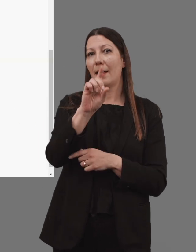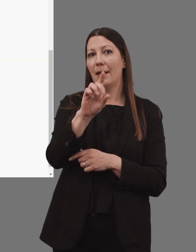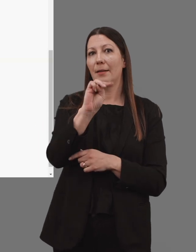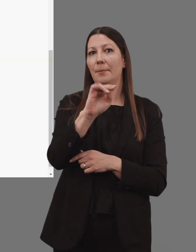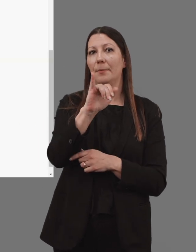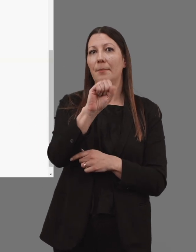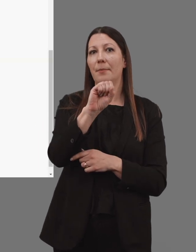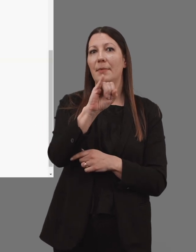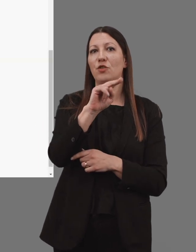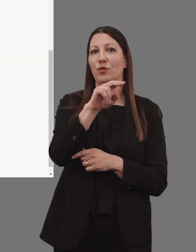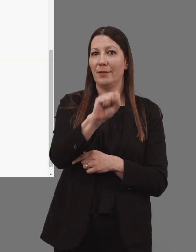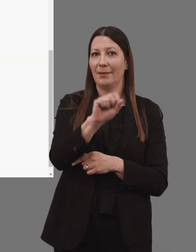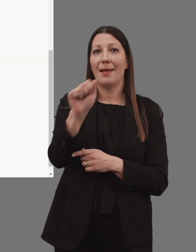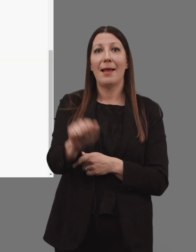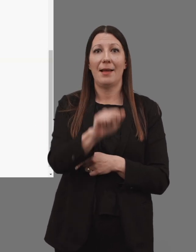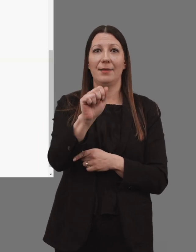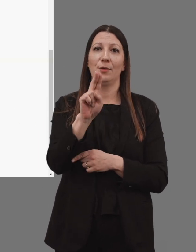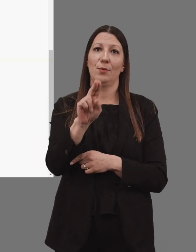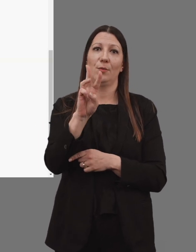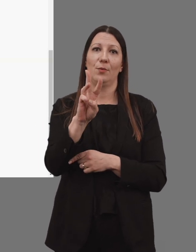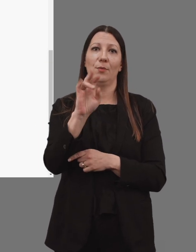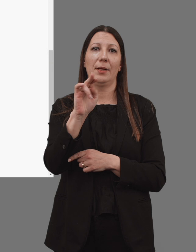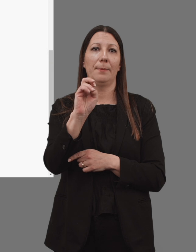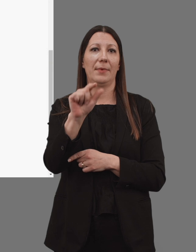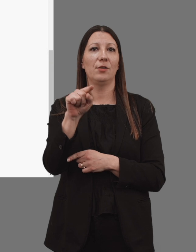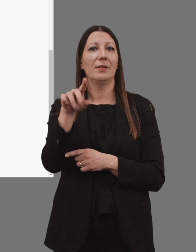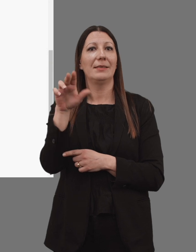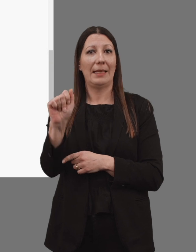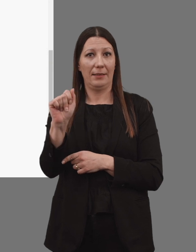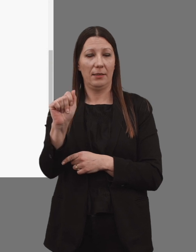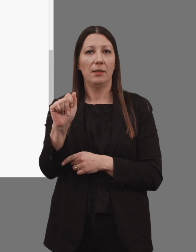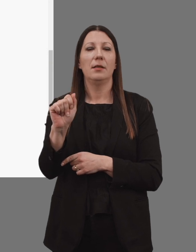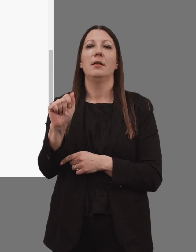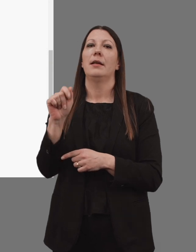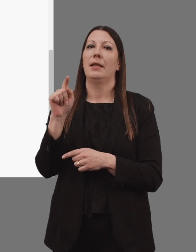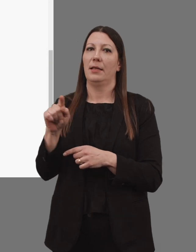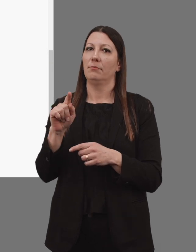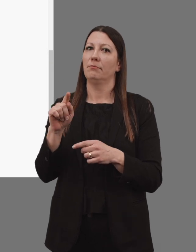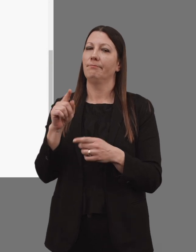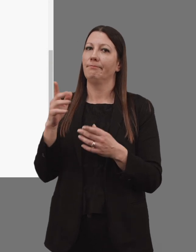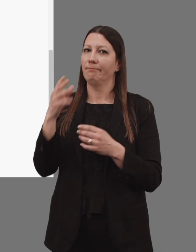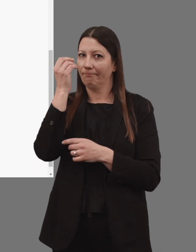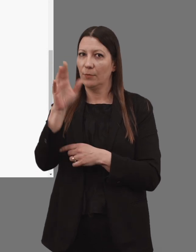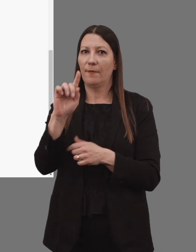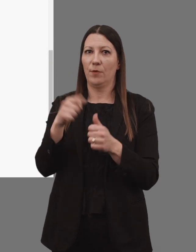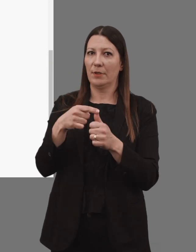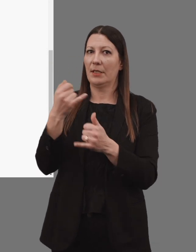admissions@uwinnipeg.ca with your first and last name from the email address you used when you